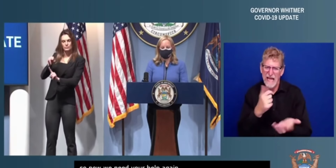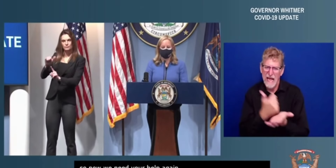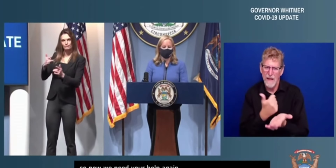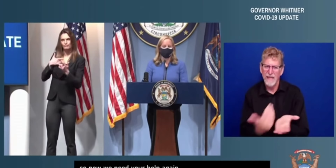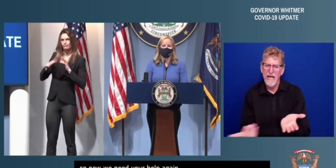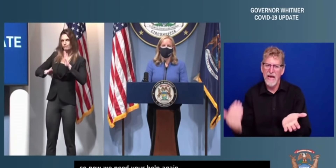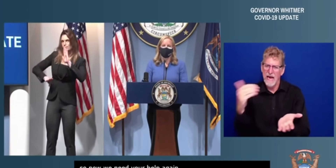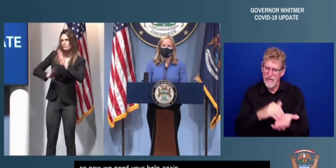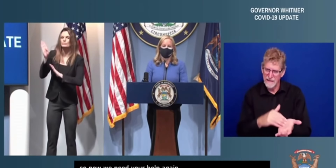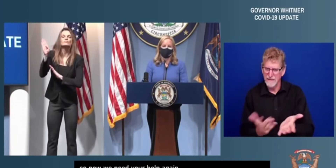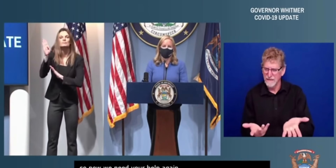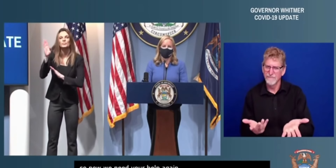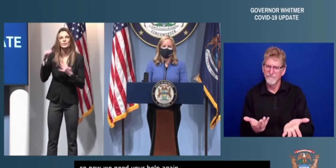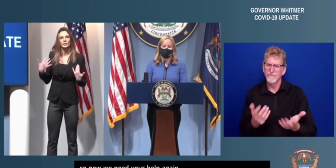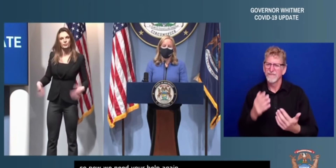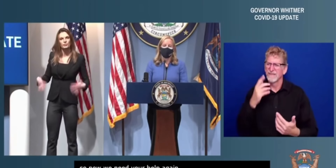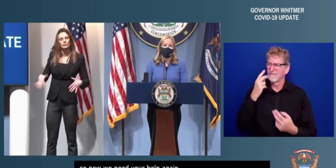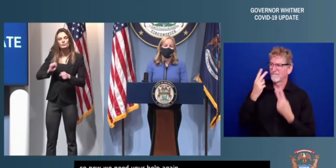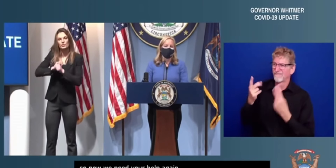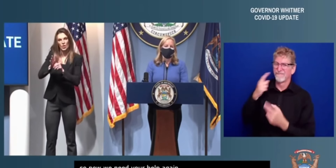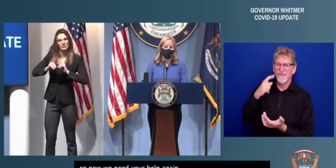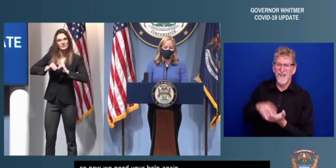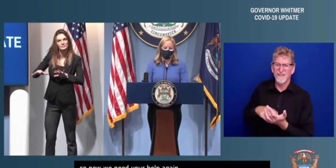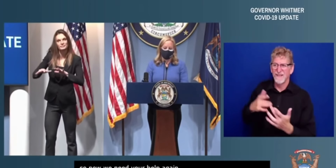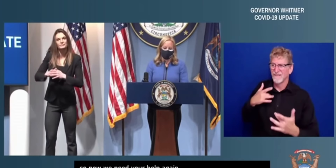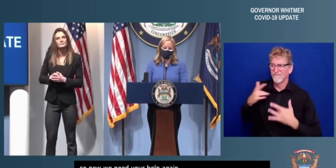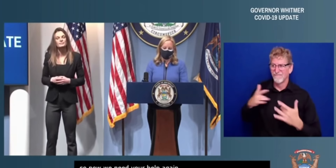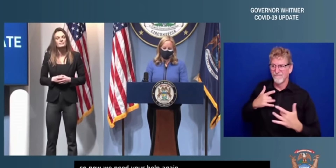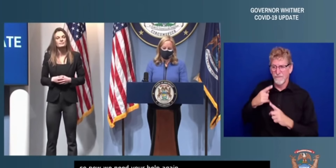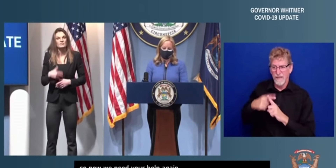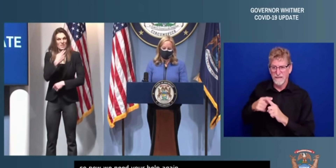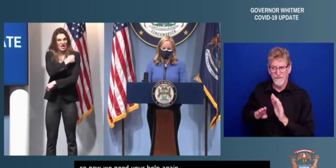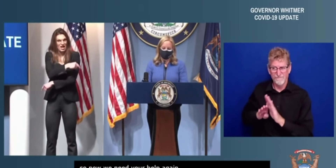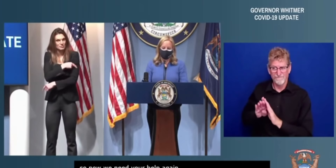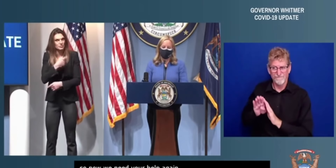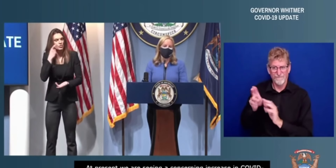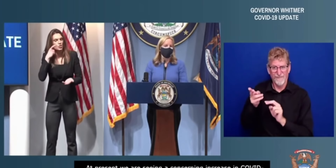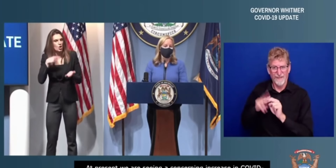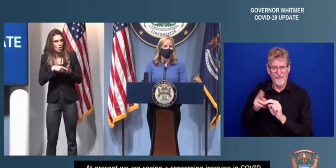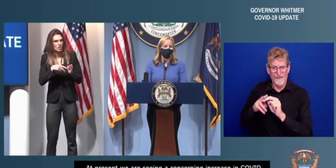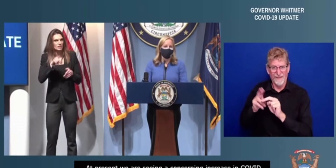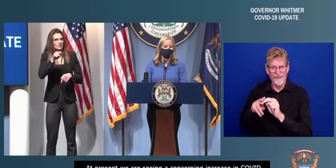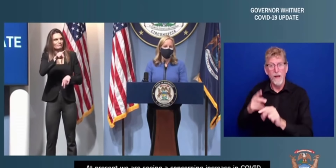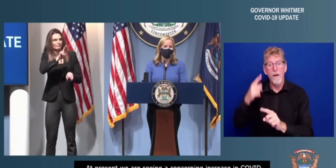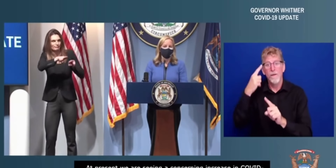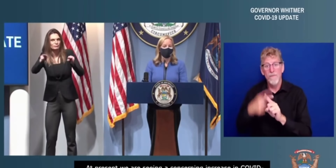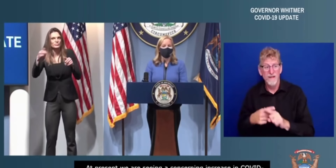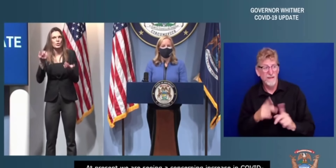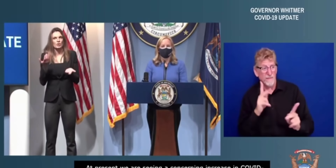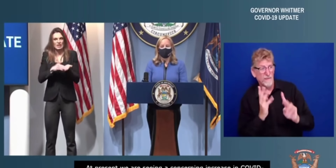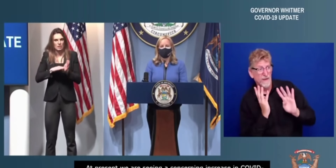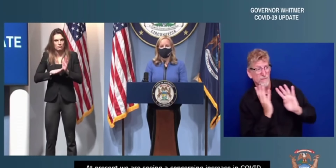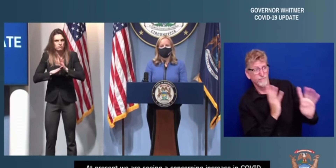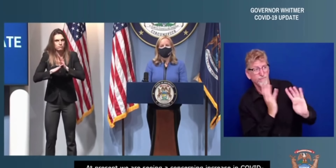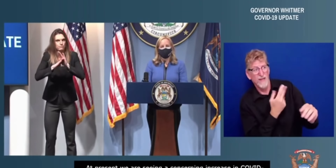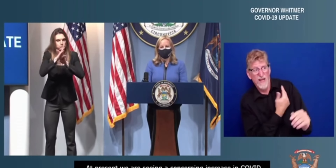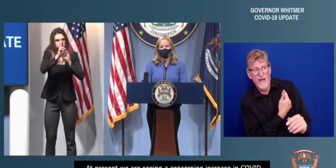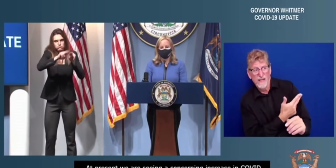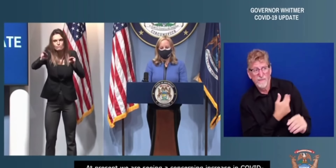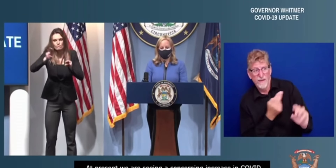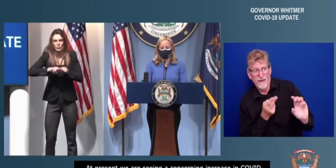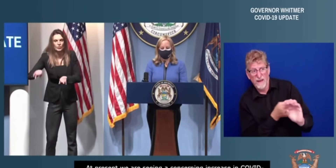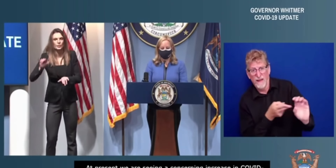concerning increase in COVID-19 positivity and the hospitalizations. This virus, like was said earlier,